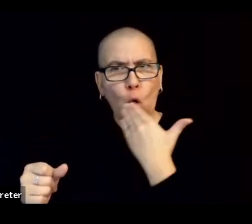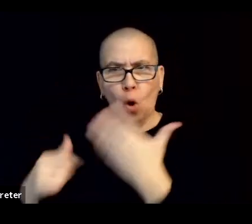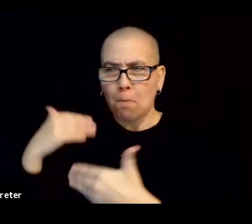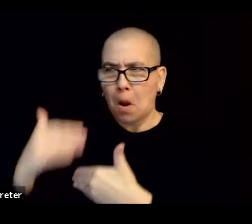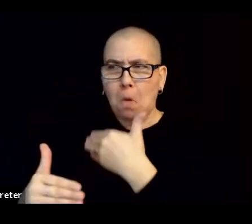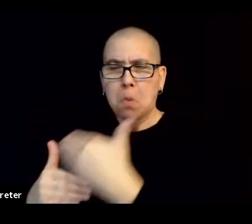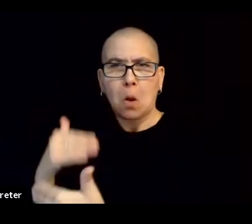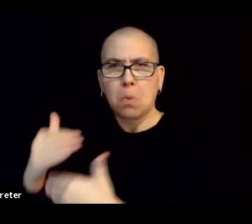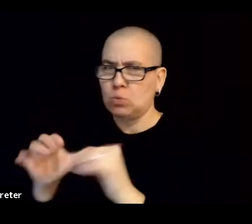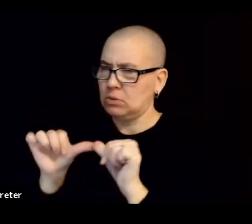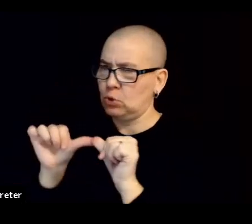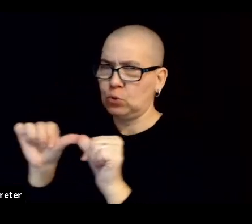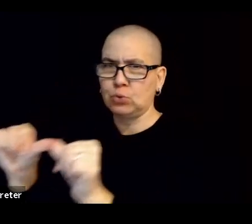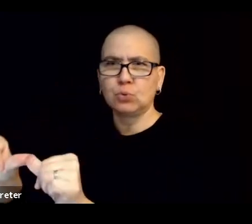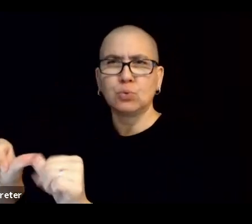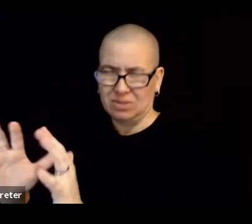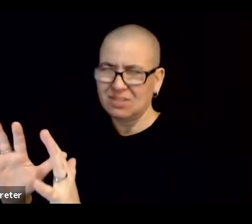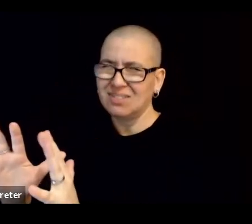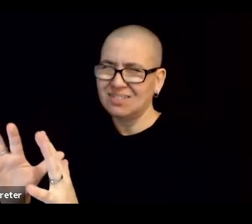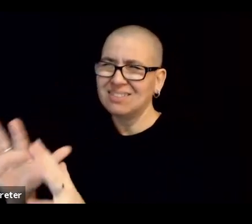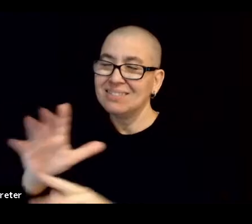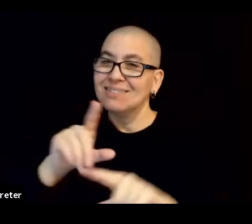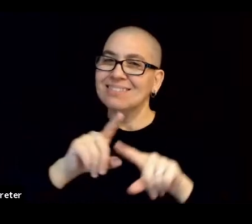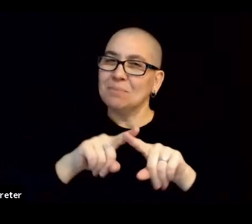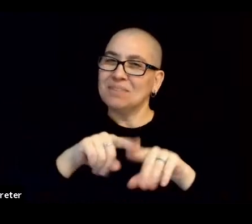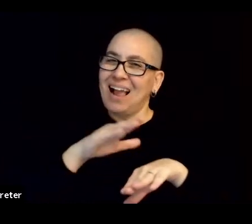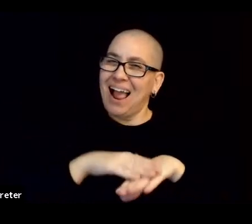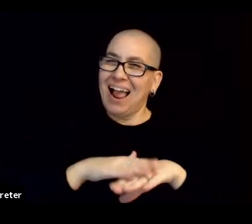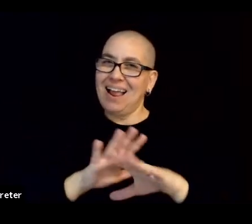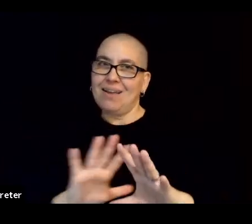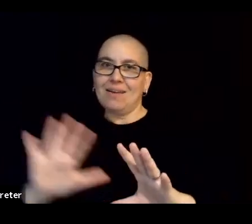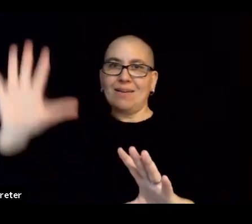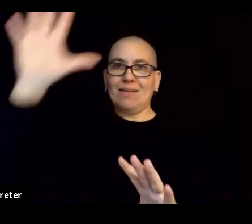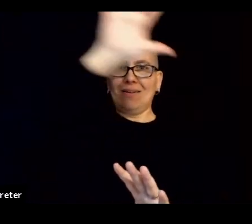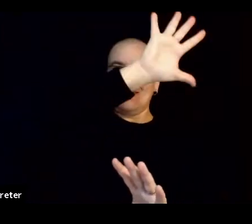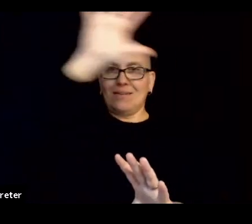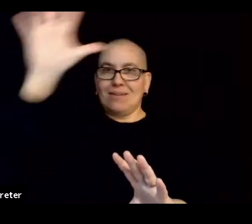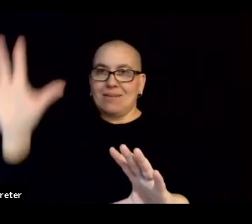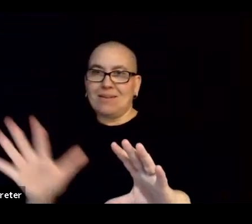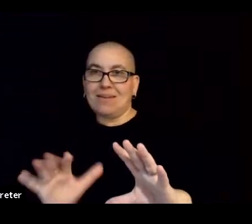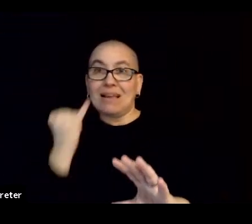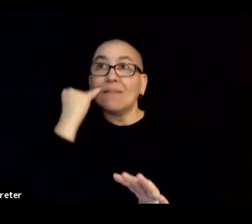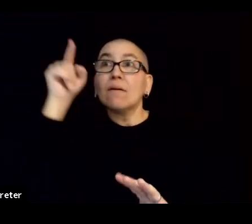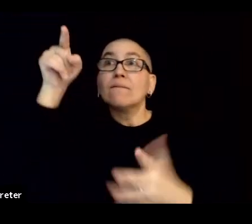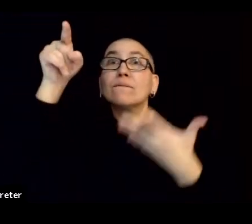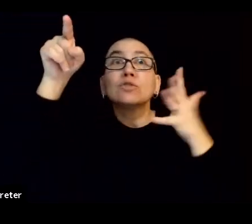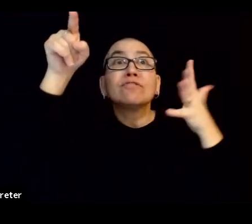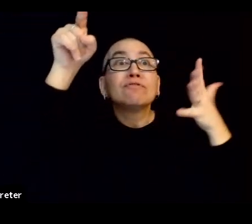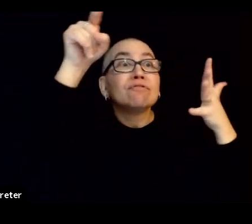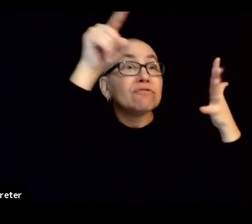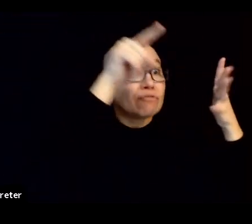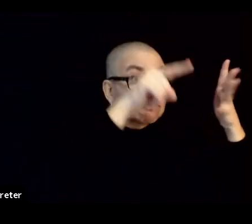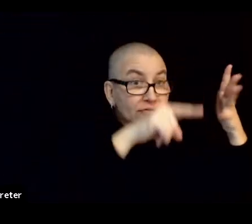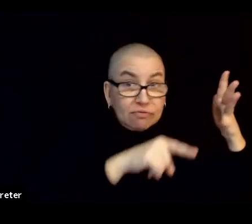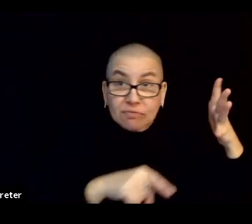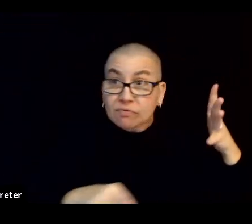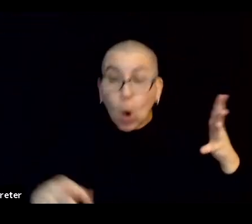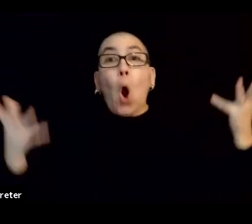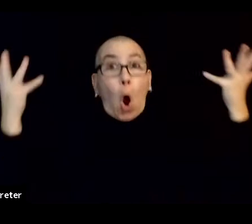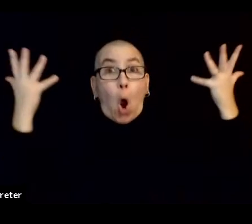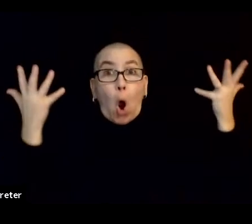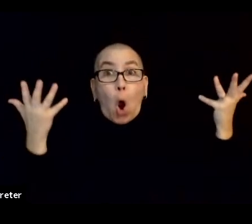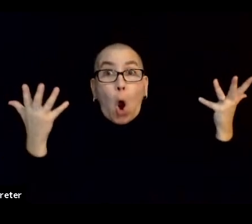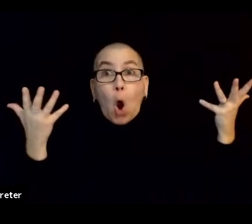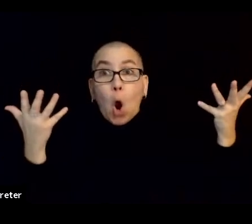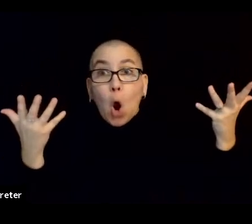the region in terms of whether or not the groups that you mentioned, dentists, mental health providers, they're in the third tier, whether or not